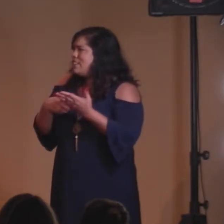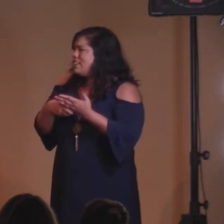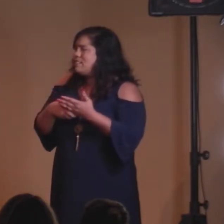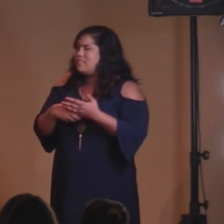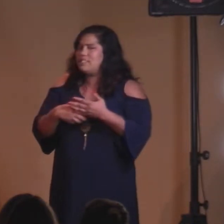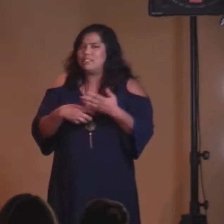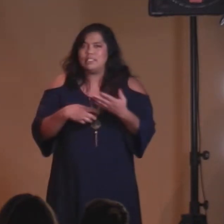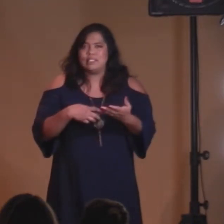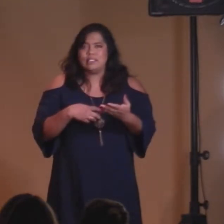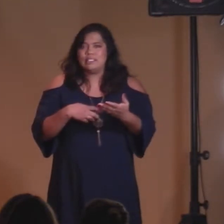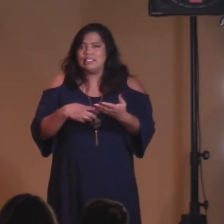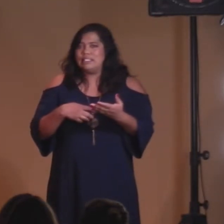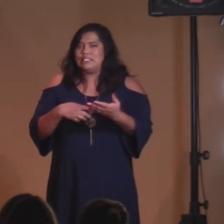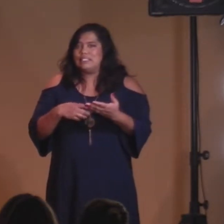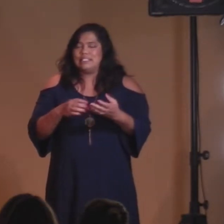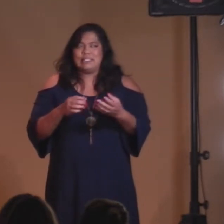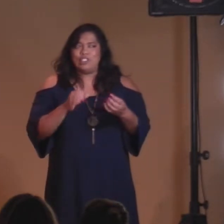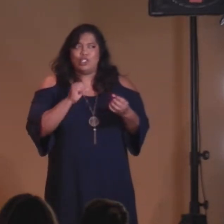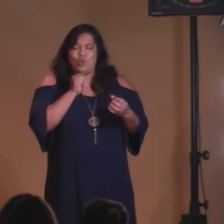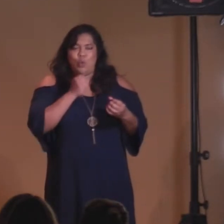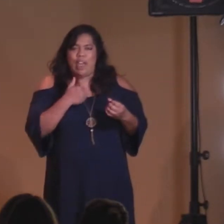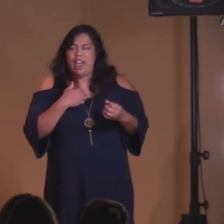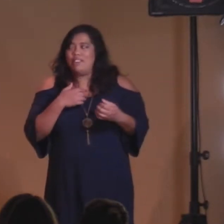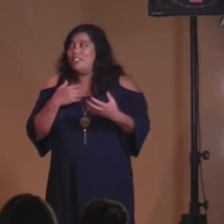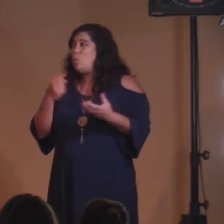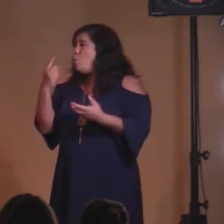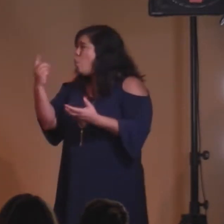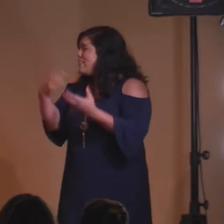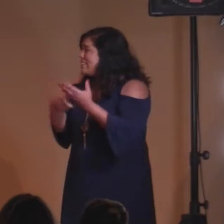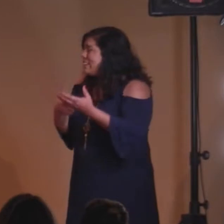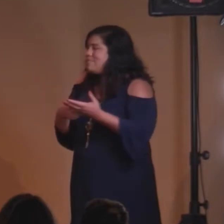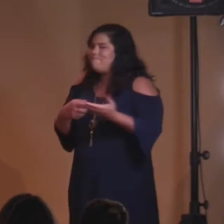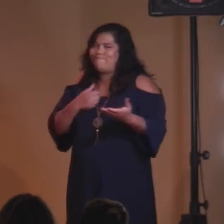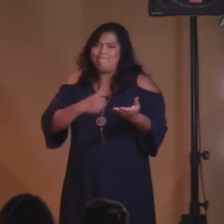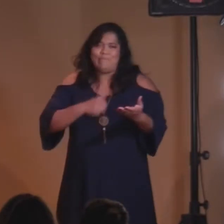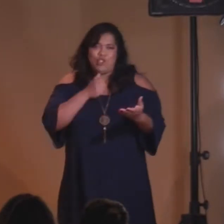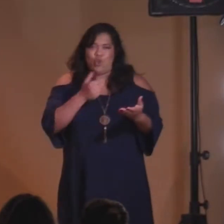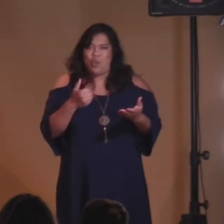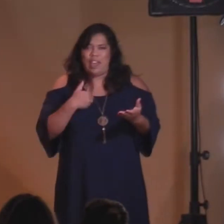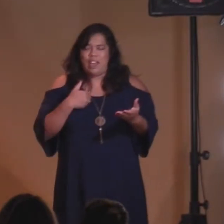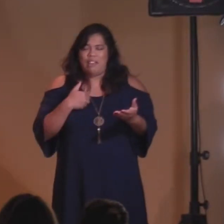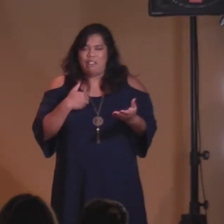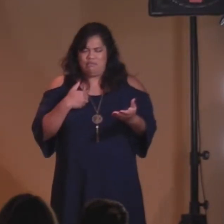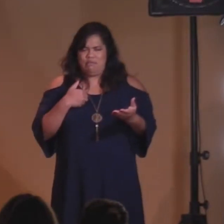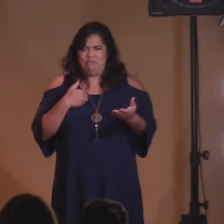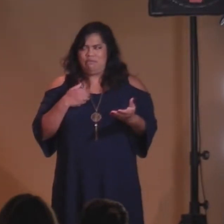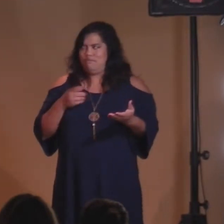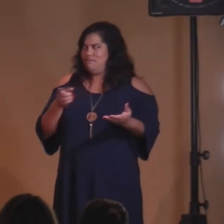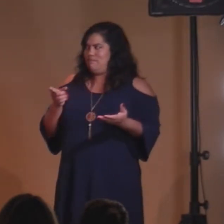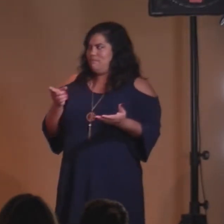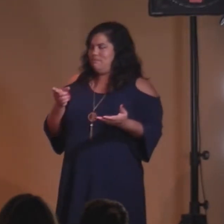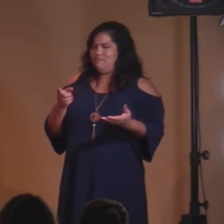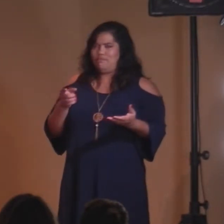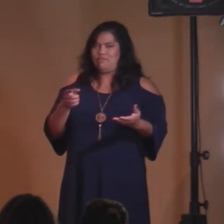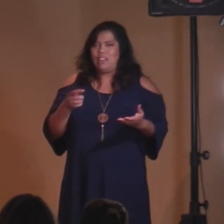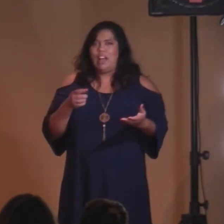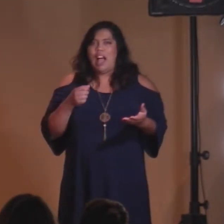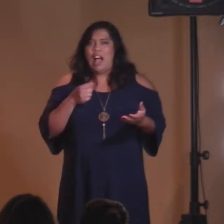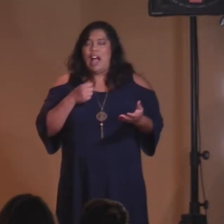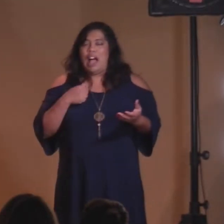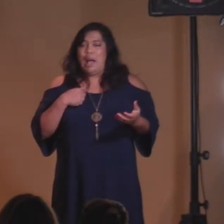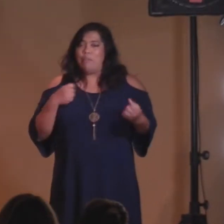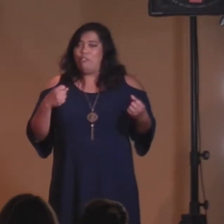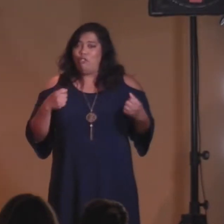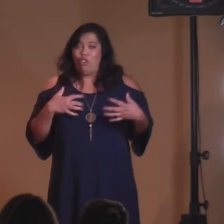one, sir, I'm afraid we don't have any. Why are you afraid? But do we not say that?